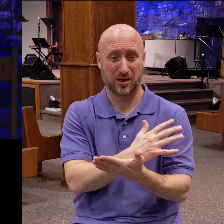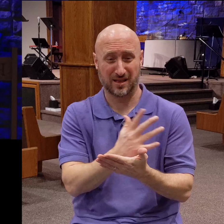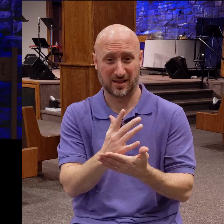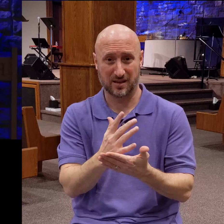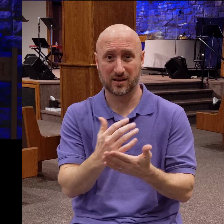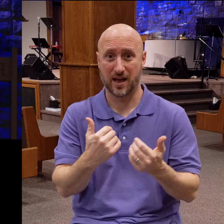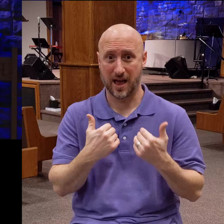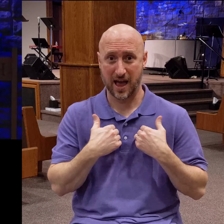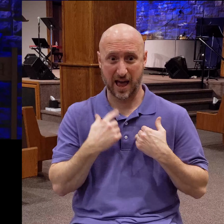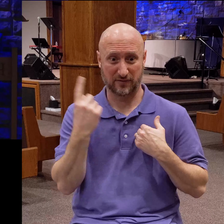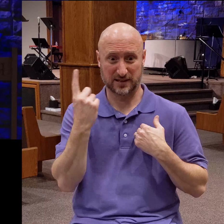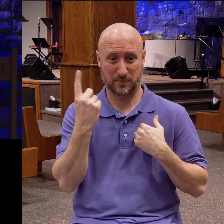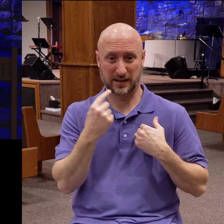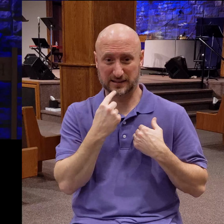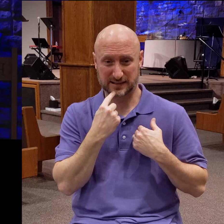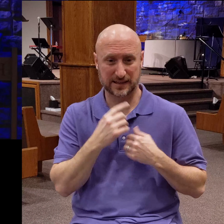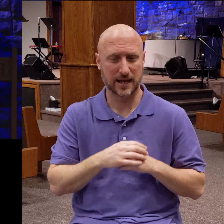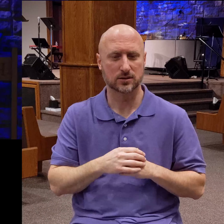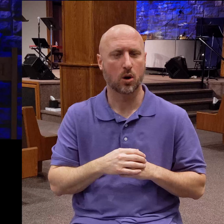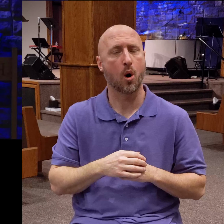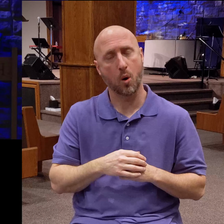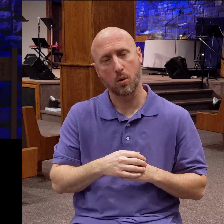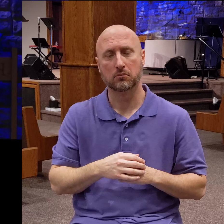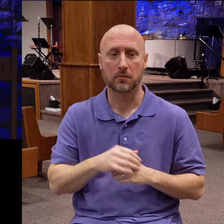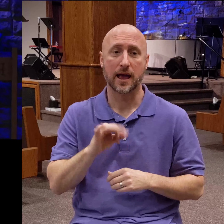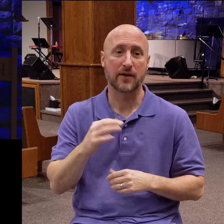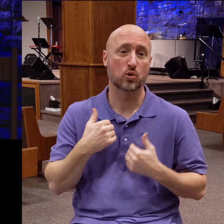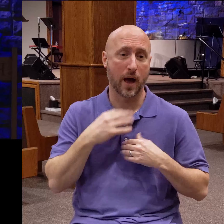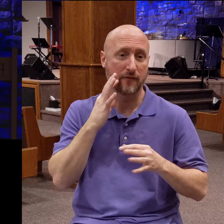that says, as long as you have faith. What does that mean?